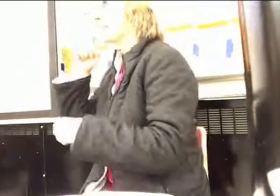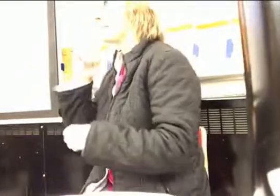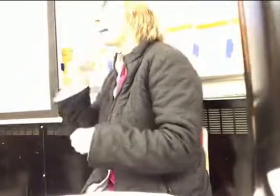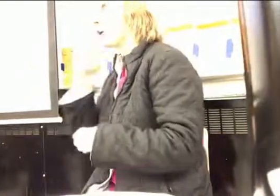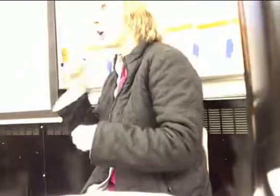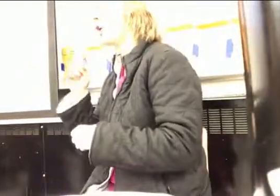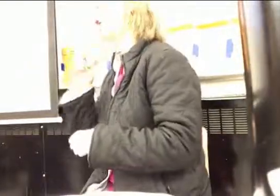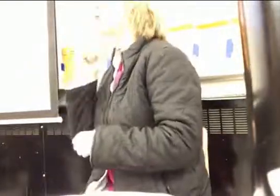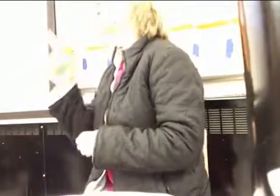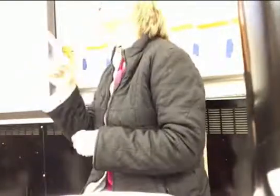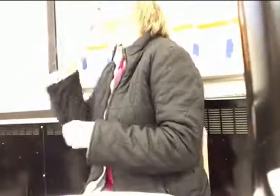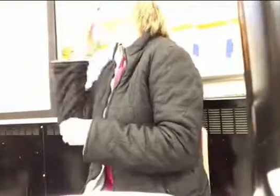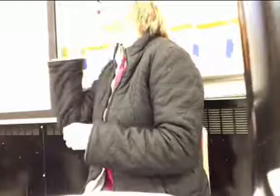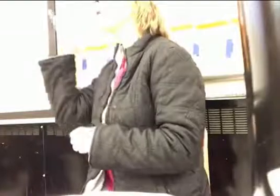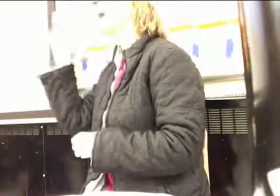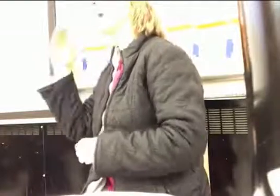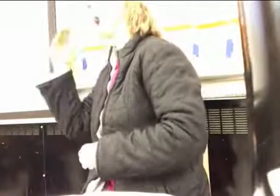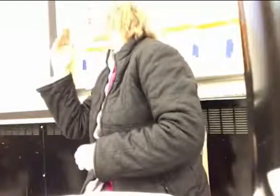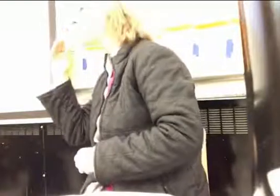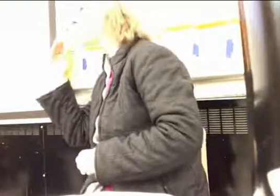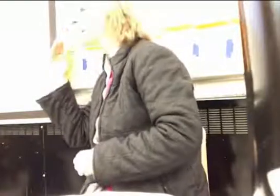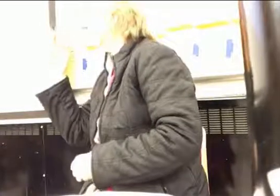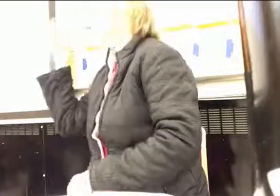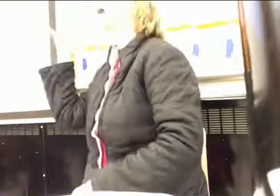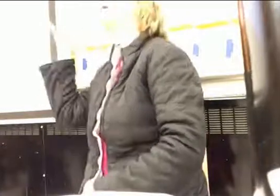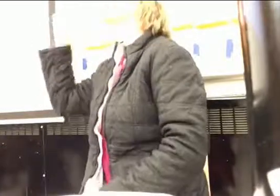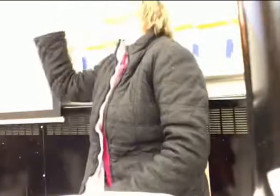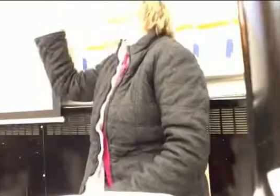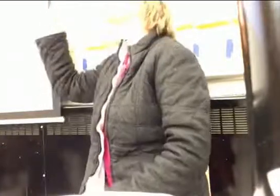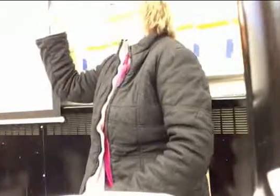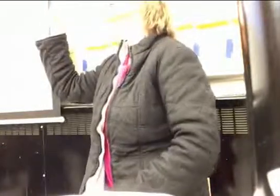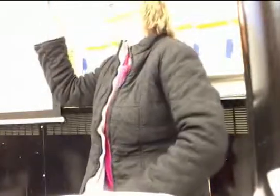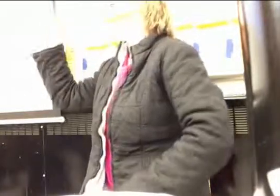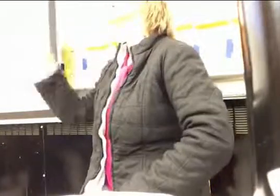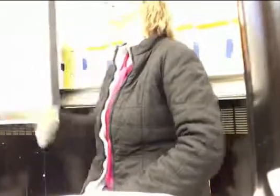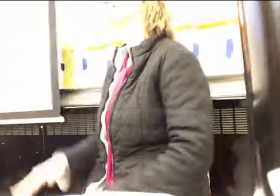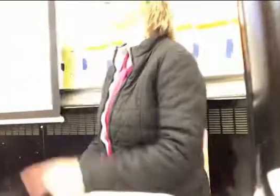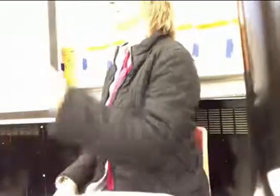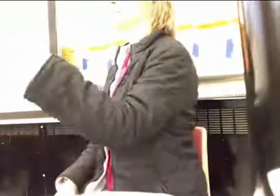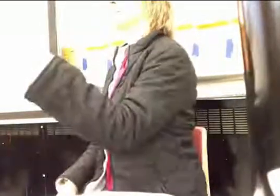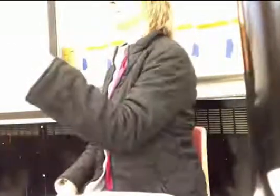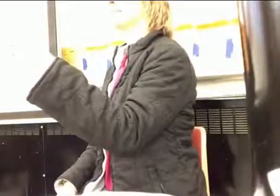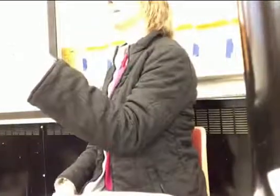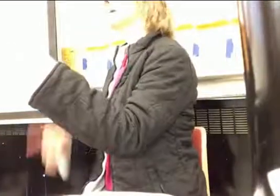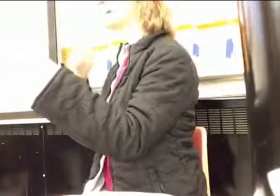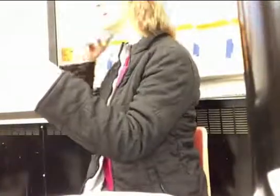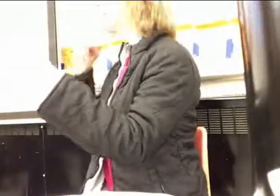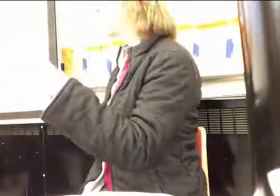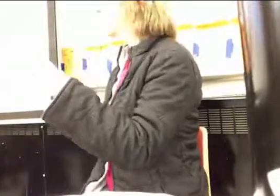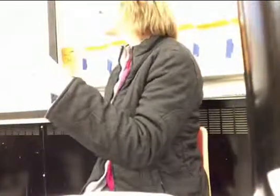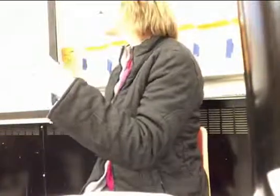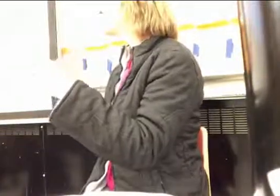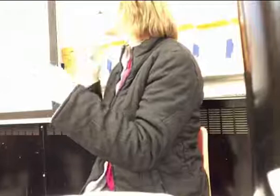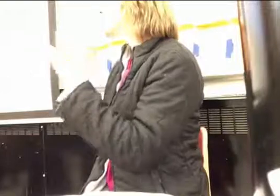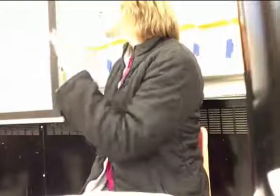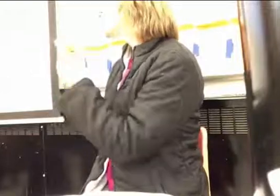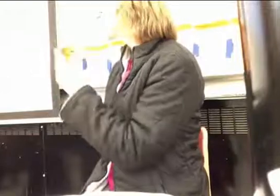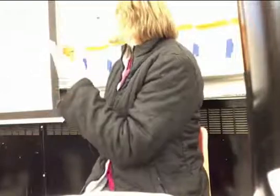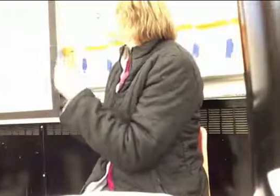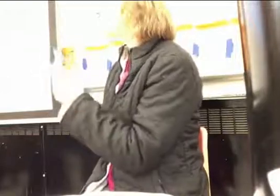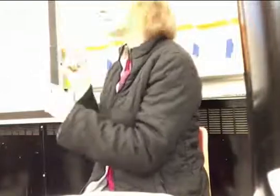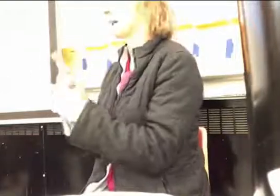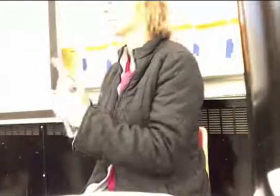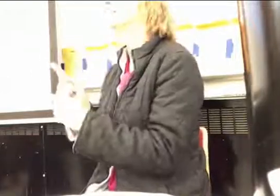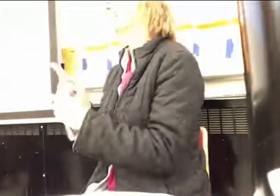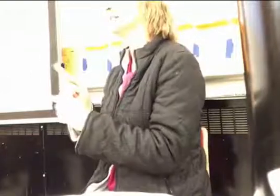the real reason, does anybody know why they bite it? Raising their hand, since this class apparently likes to talk. Alex. Isn't gold like a fairly soft metal? Yeah,